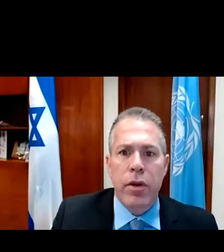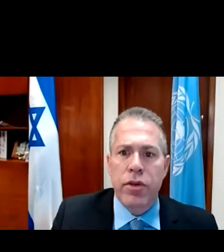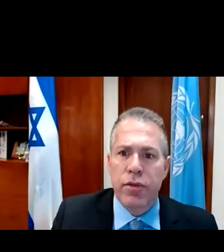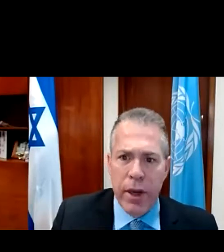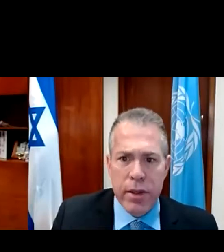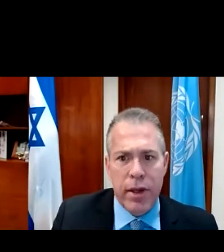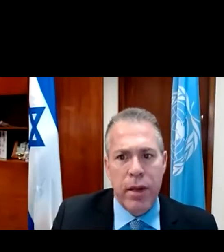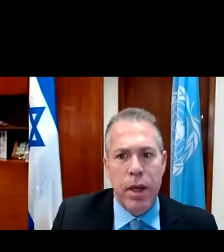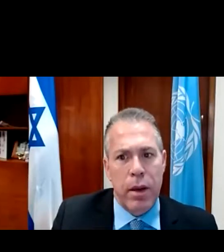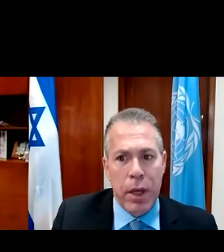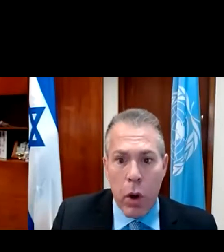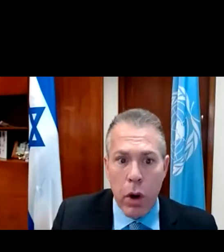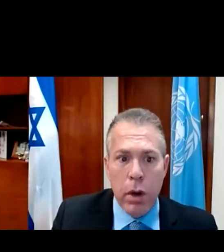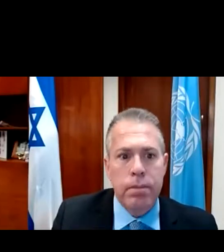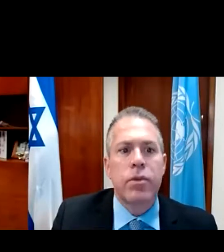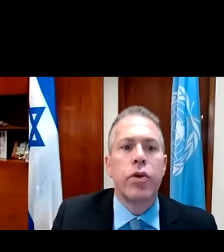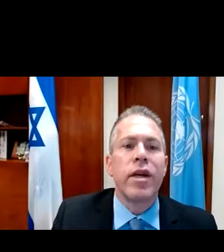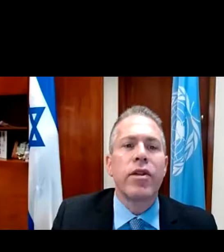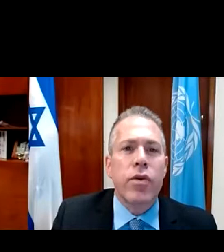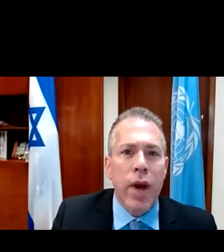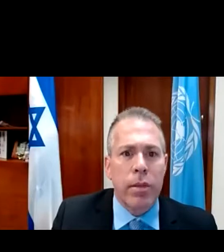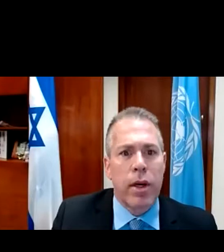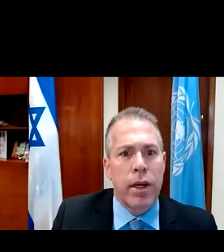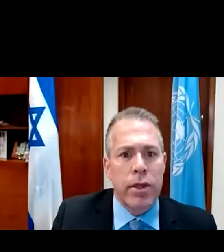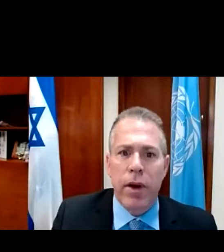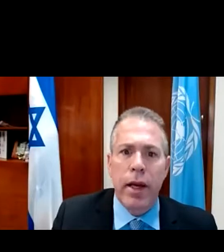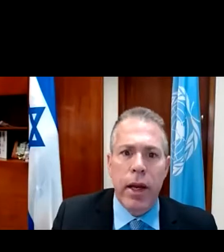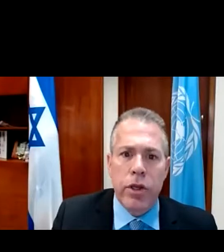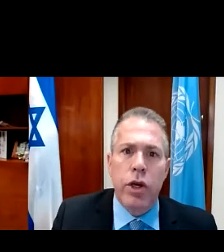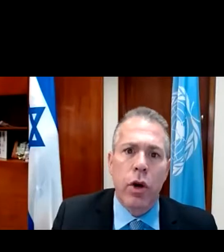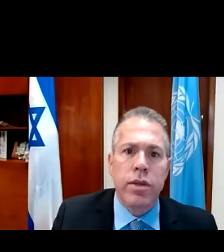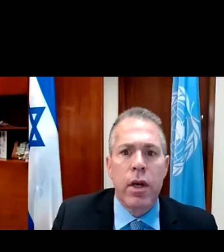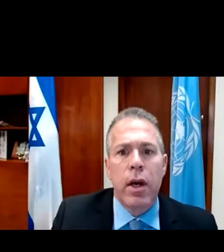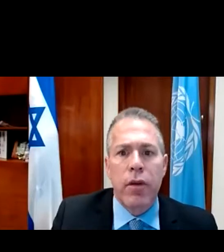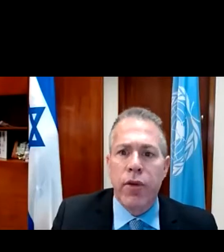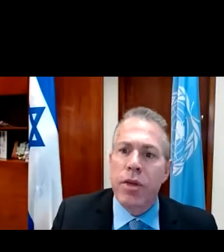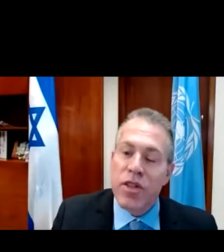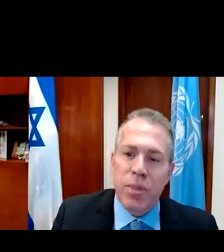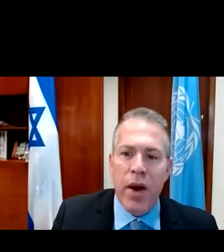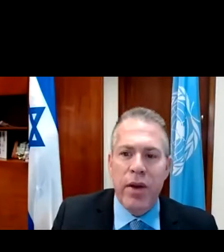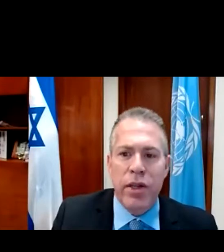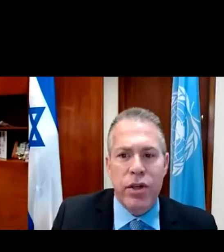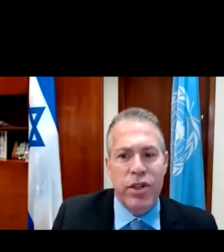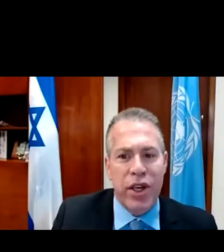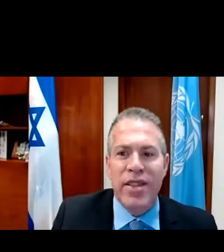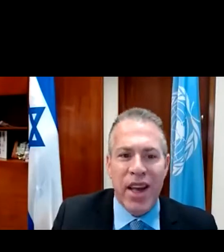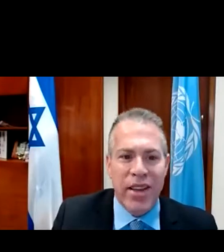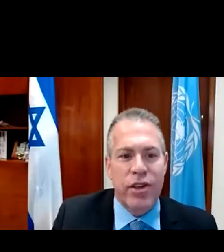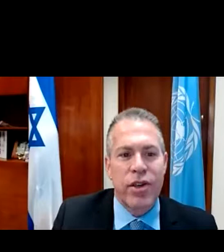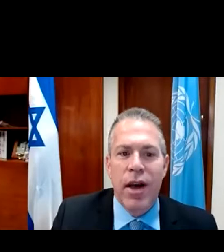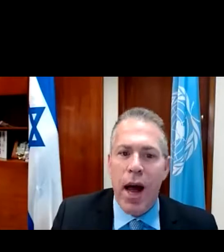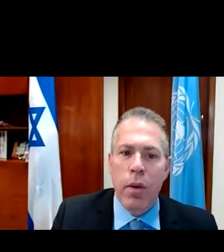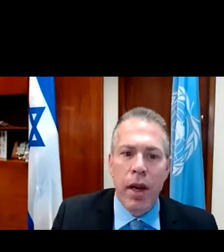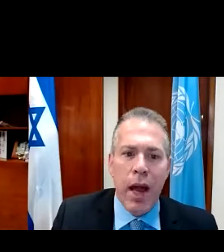from House of Wheels and Mikhol, two incredible Israeli NGOs, and from the inspiring Shira